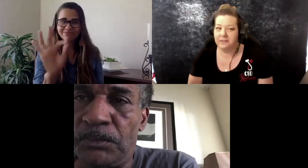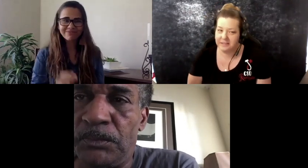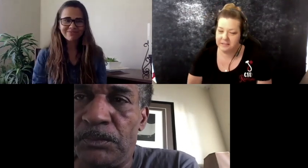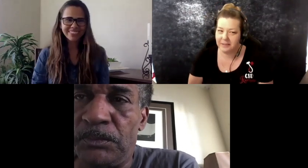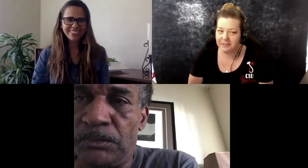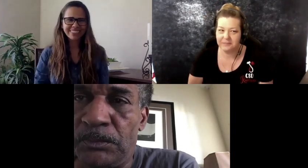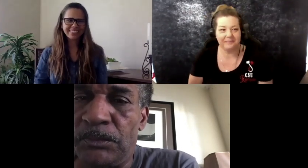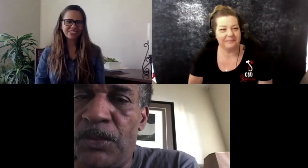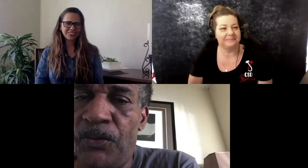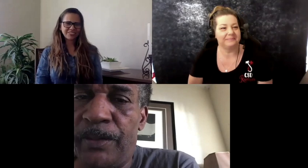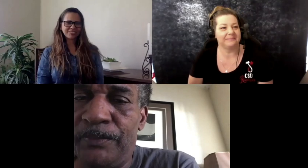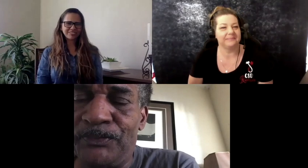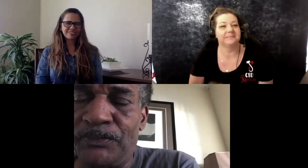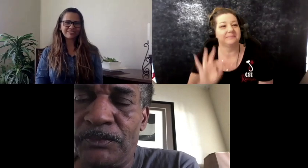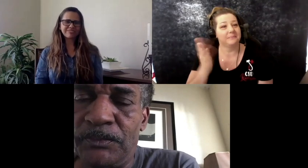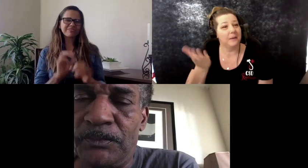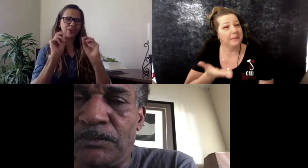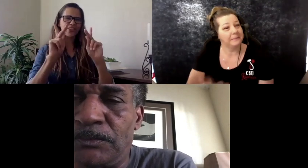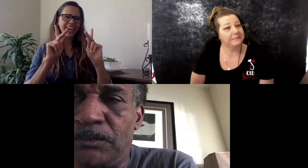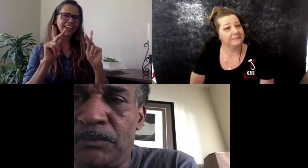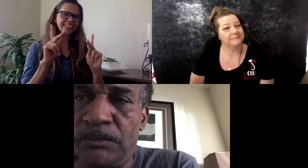Wonderful. Thank you so much. You're welcome.